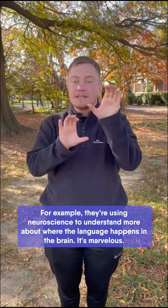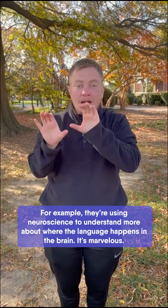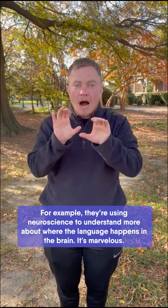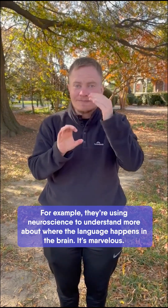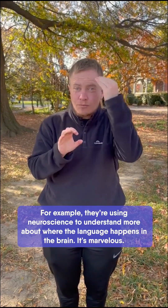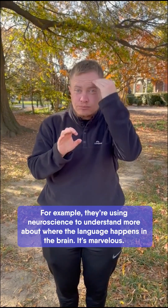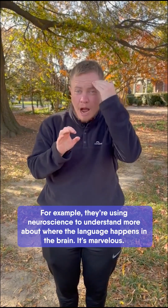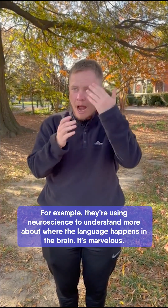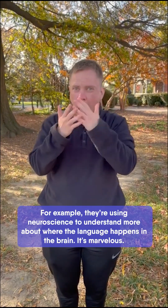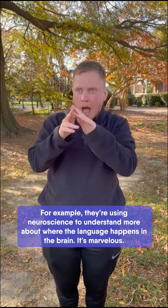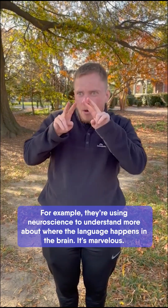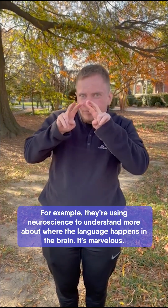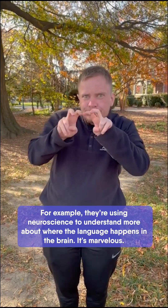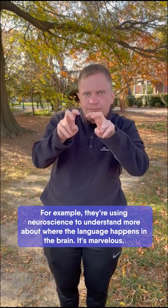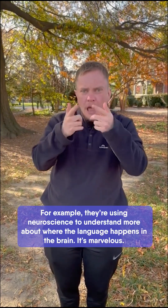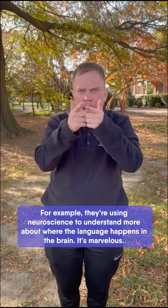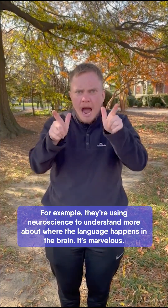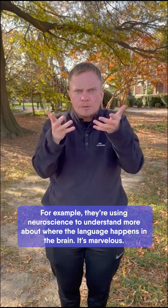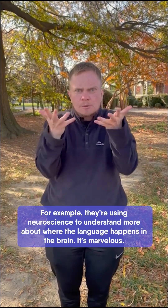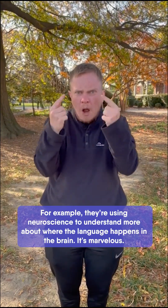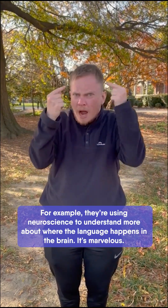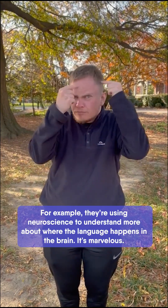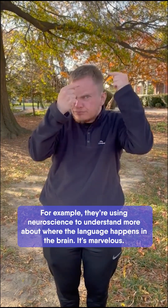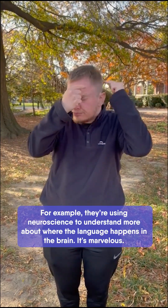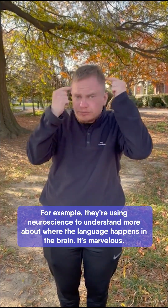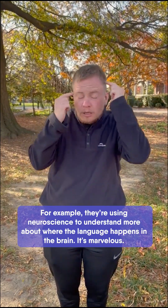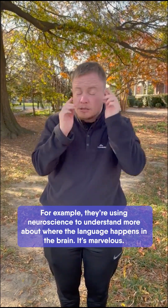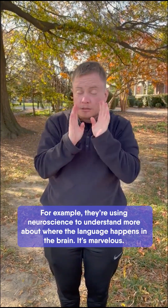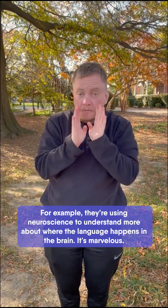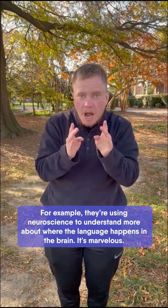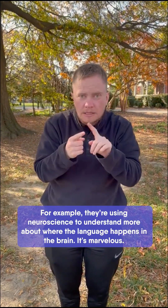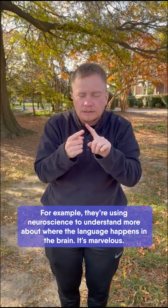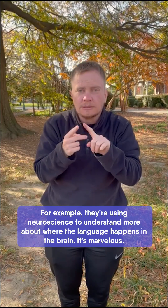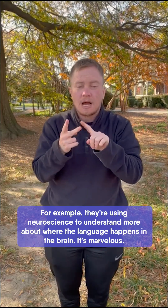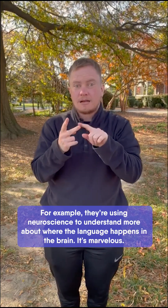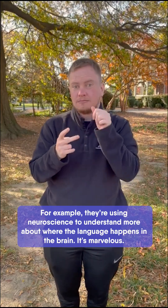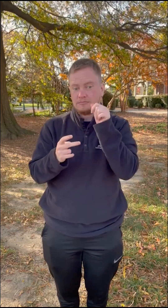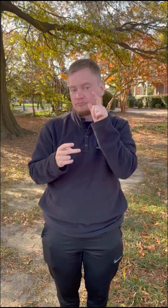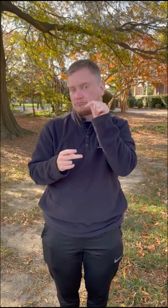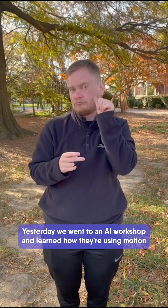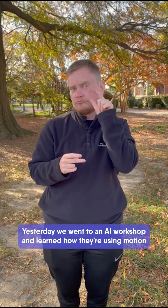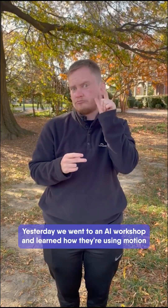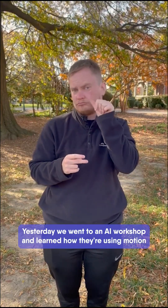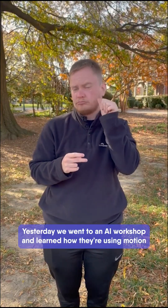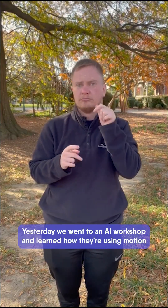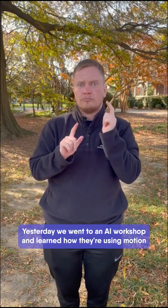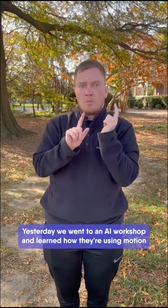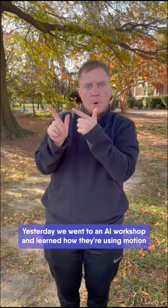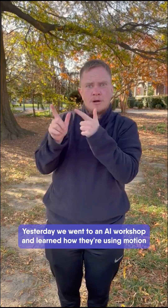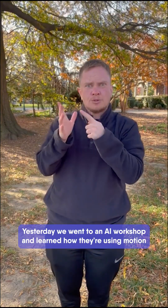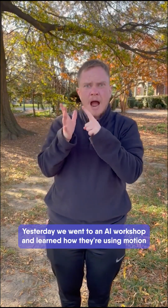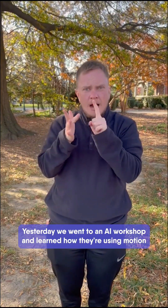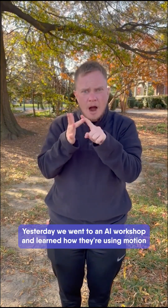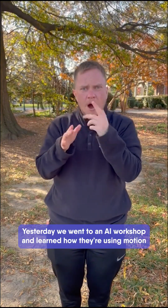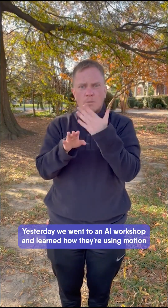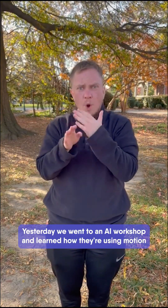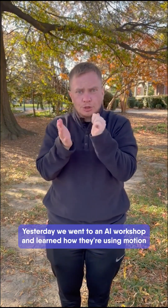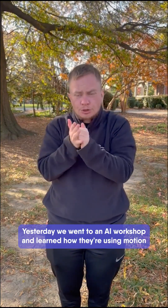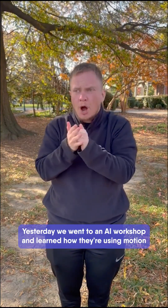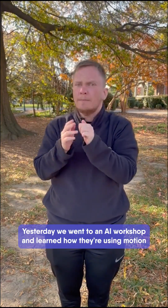using neuroscience to understand more about where the language happens in the brain. It's marvelous. Yesterday, we went to an AI workshop and learned how